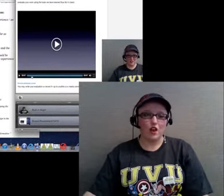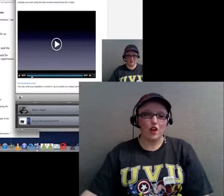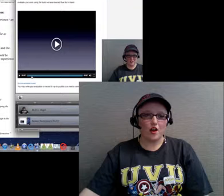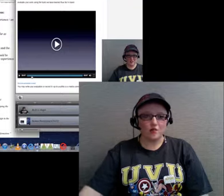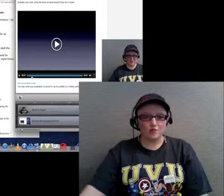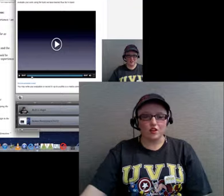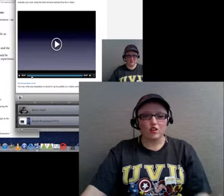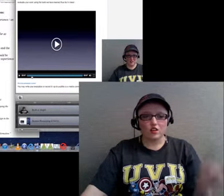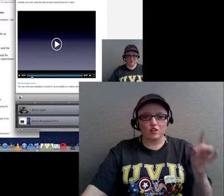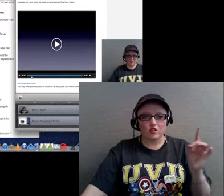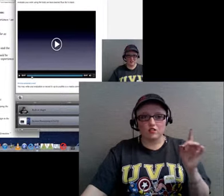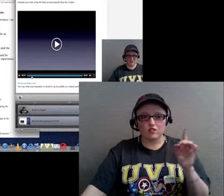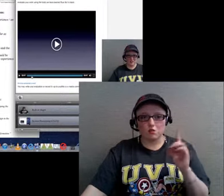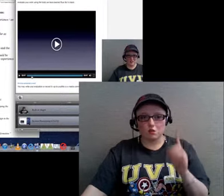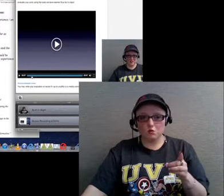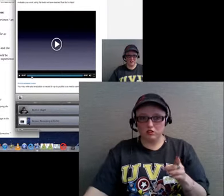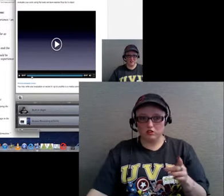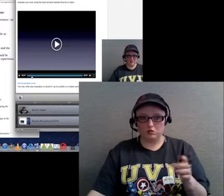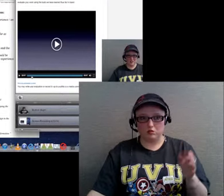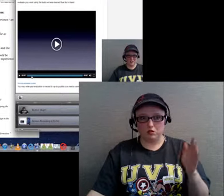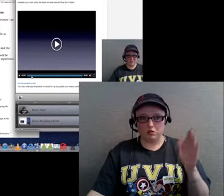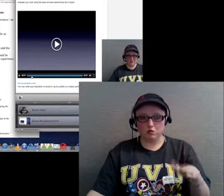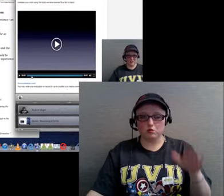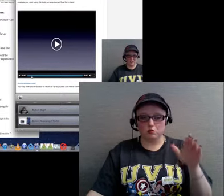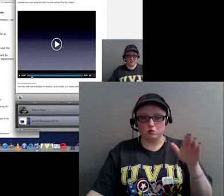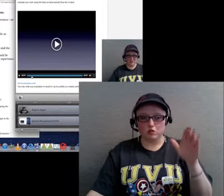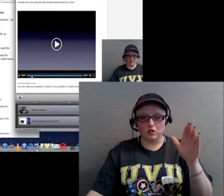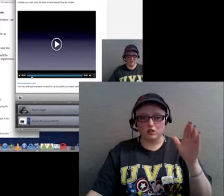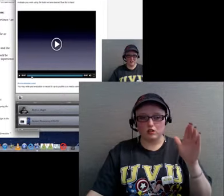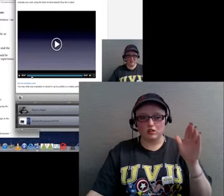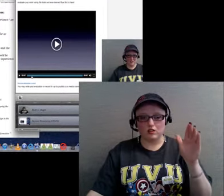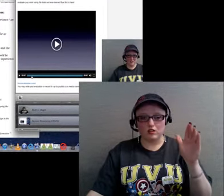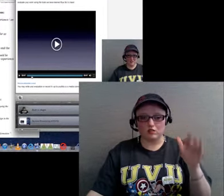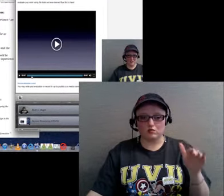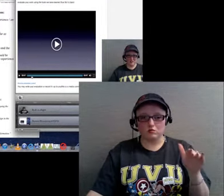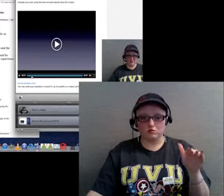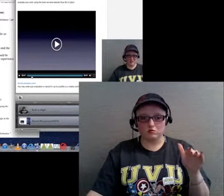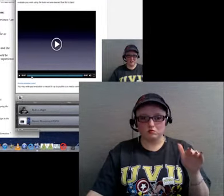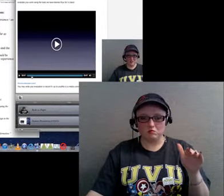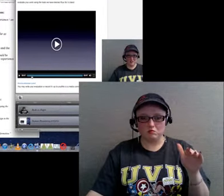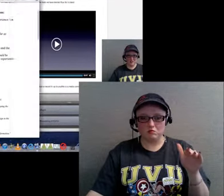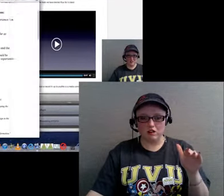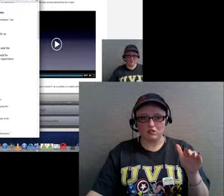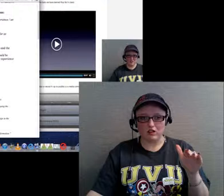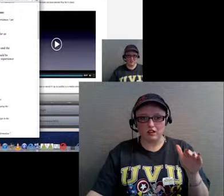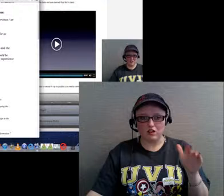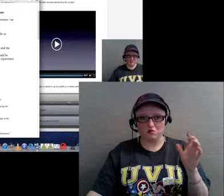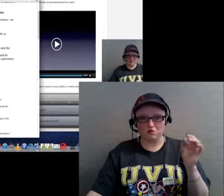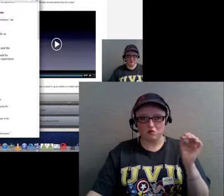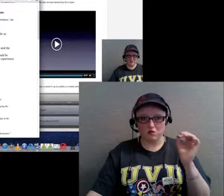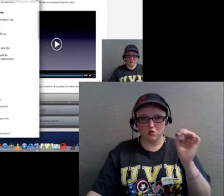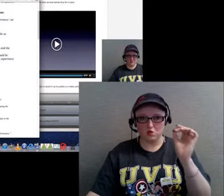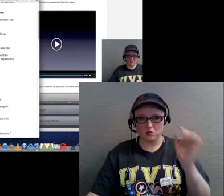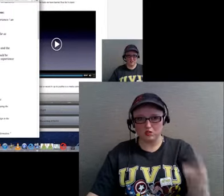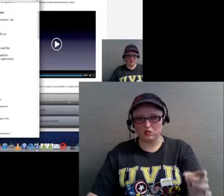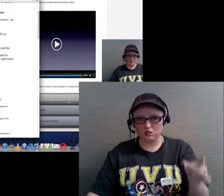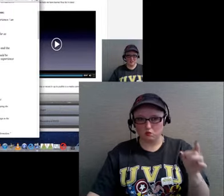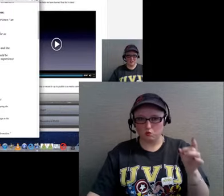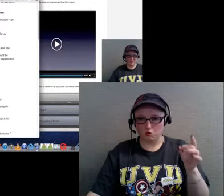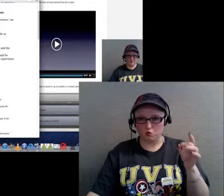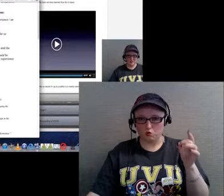one. Um, so what I'm going to do is I'm going to go through the outline of